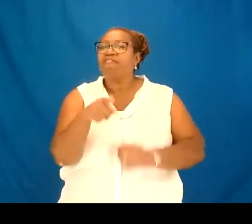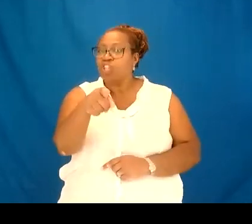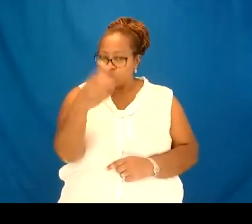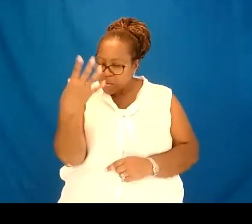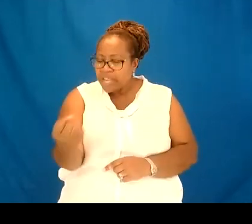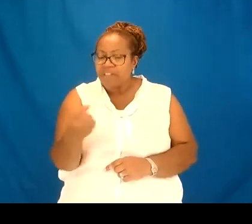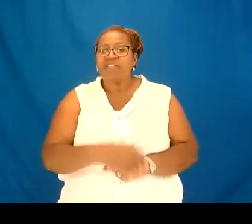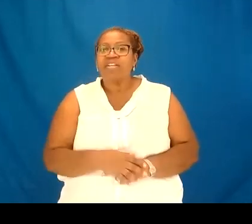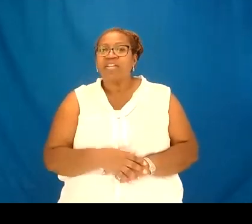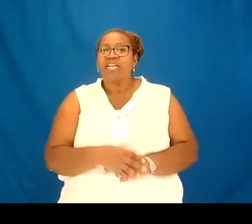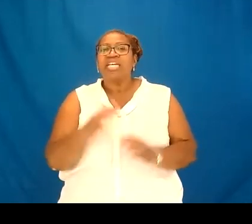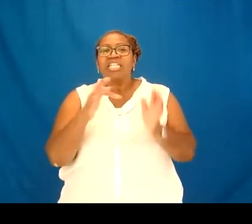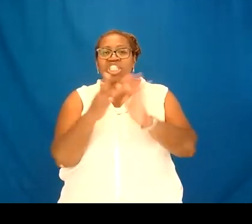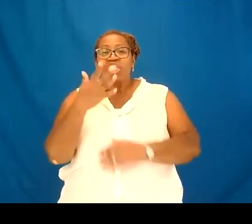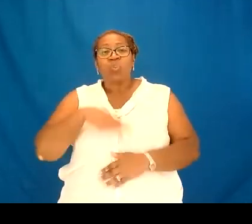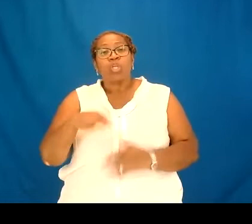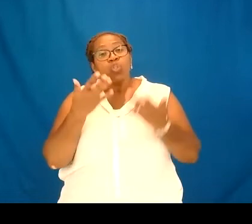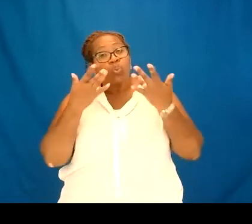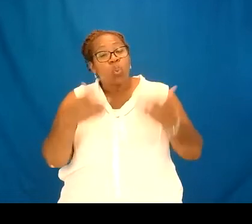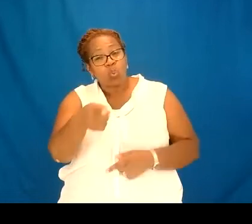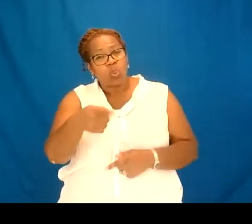of the boat to cast your net.